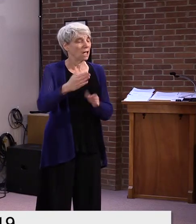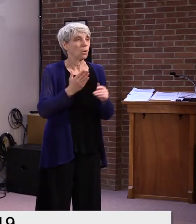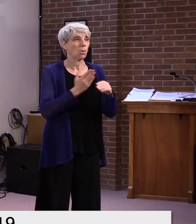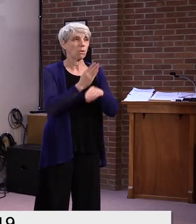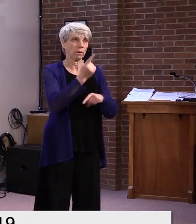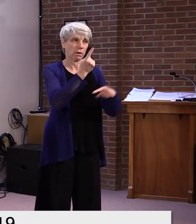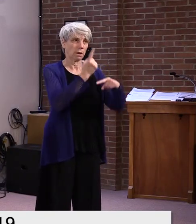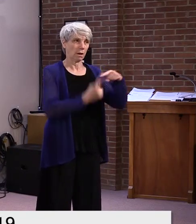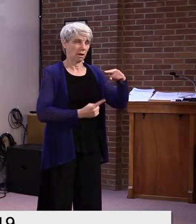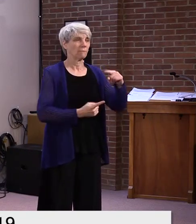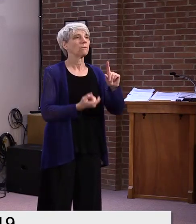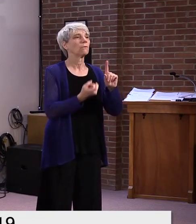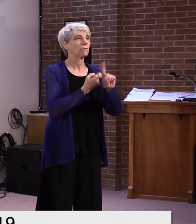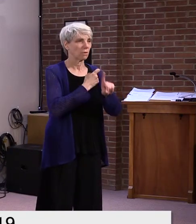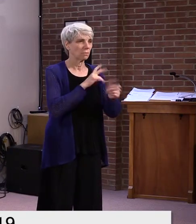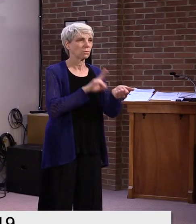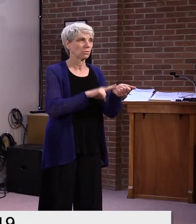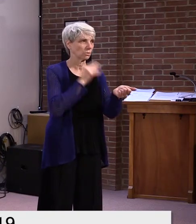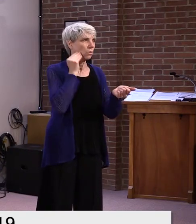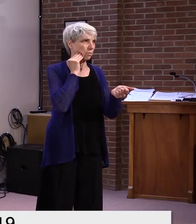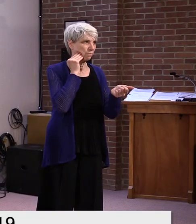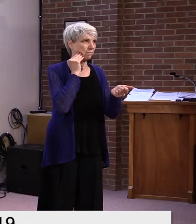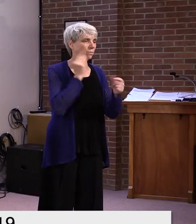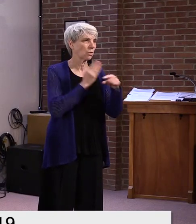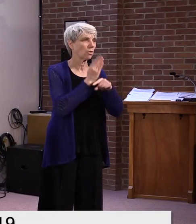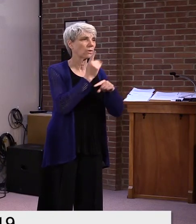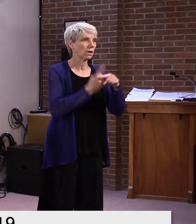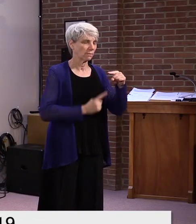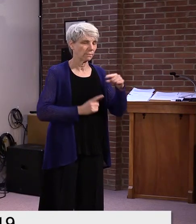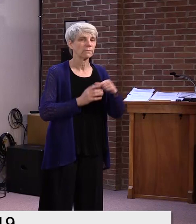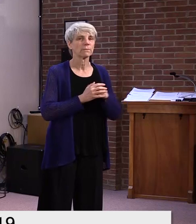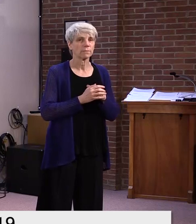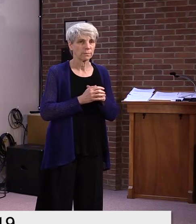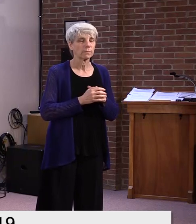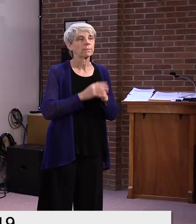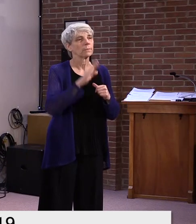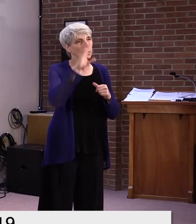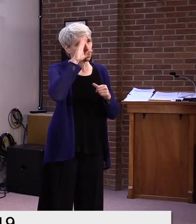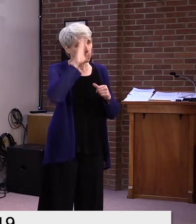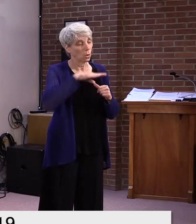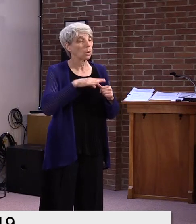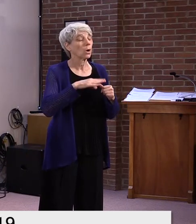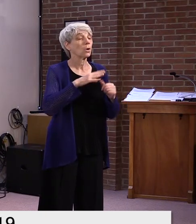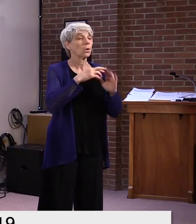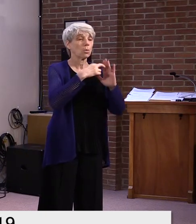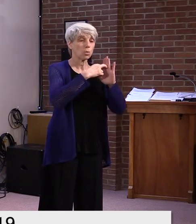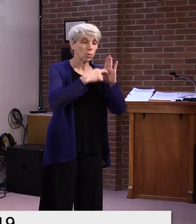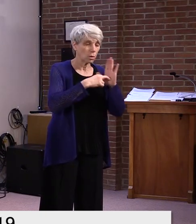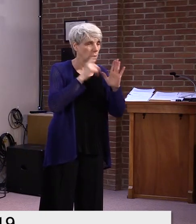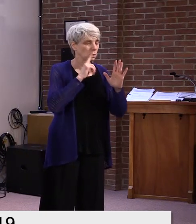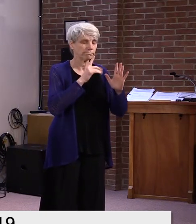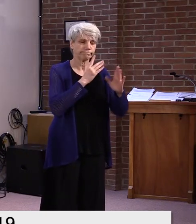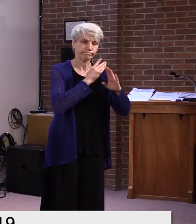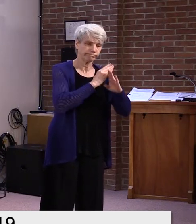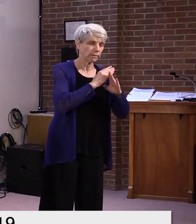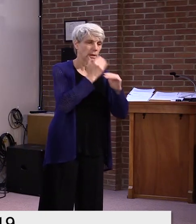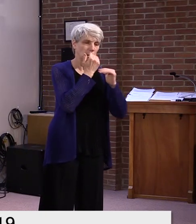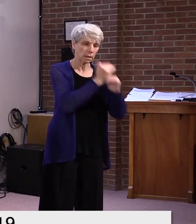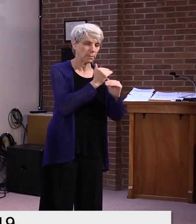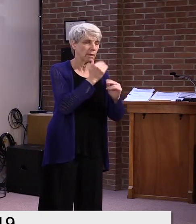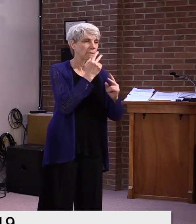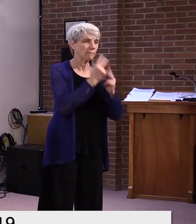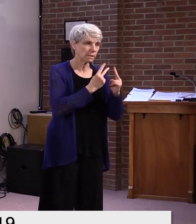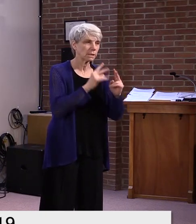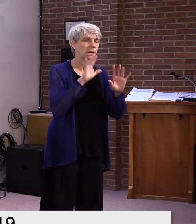settings. And although we are lessening visitation restrictions, we are also cognizant that the